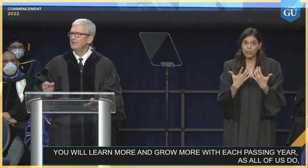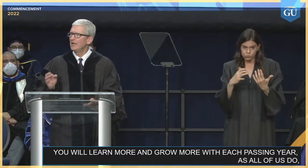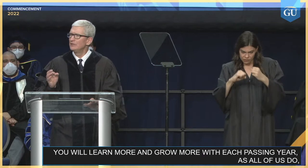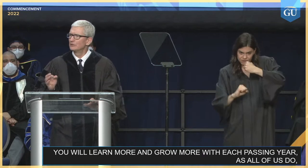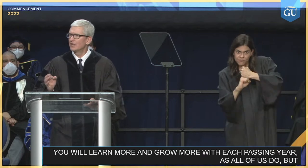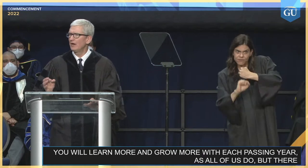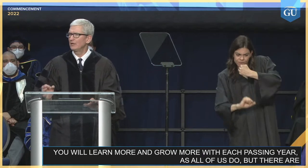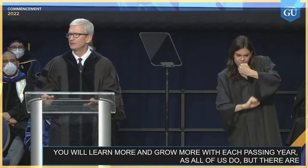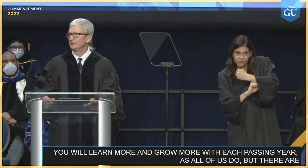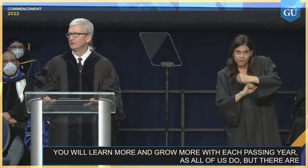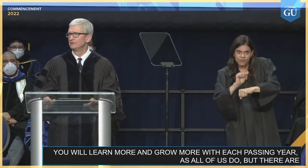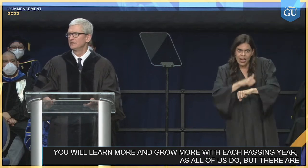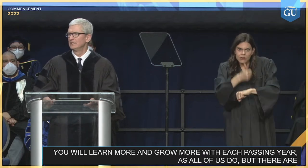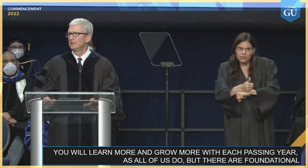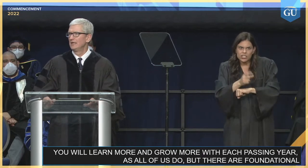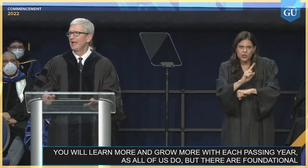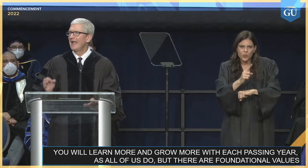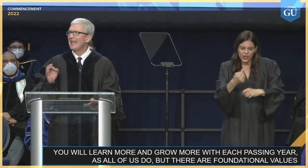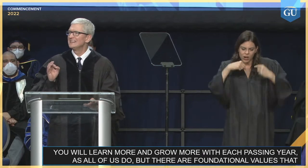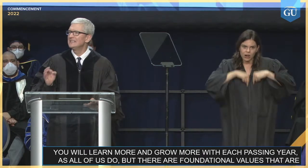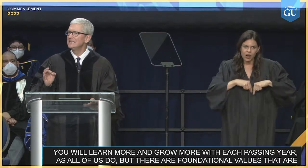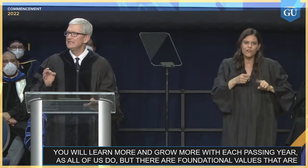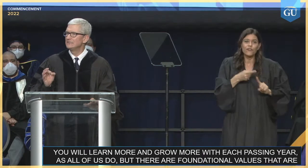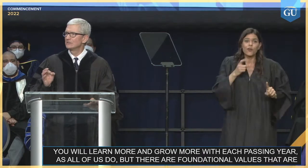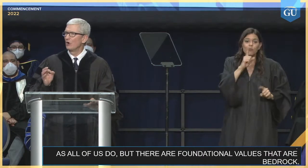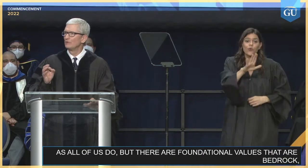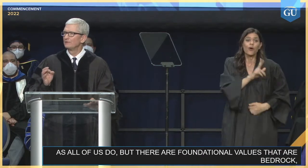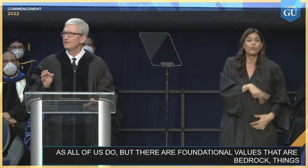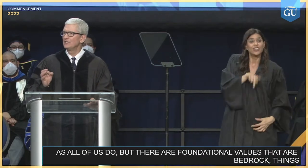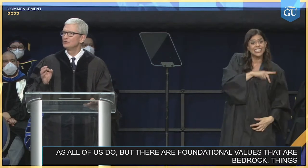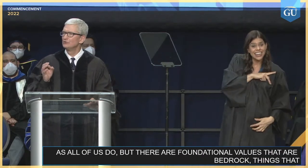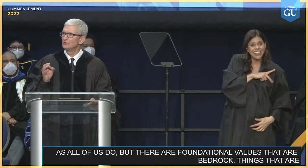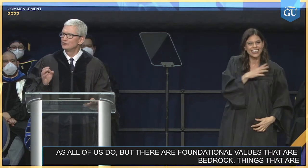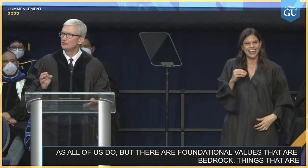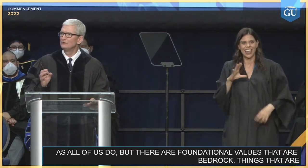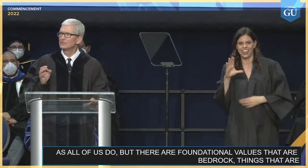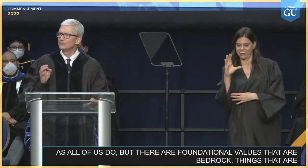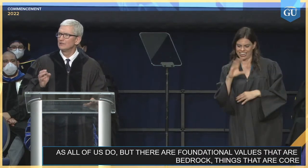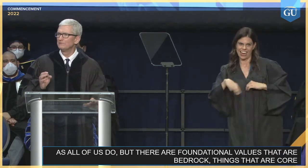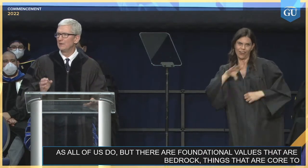your character. And these are the things you should choose to live by.